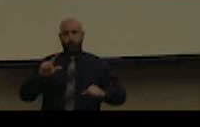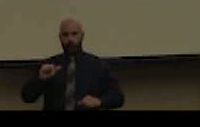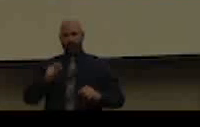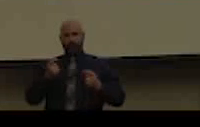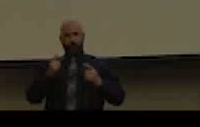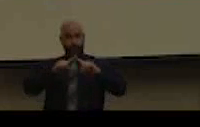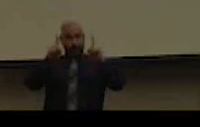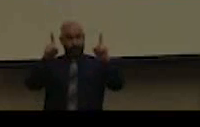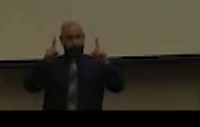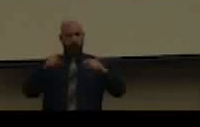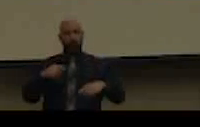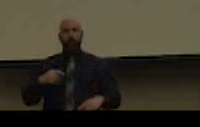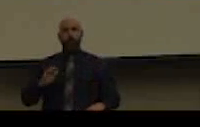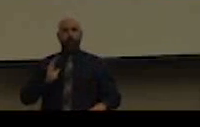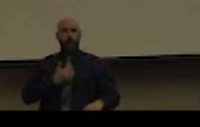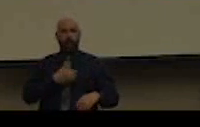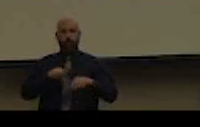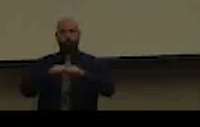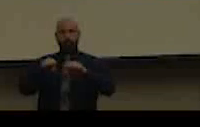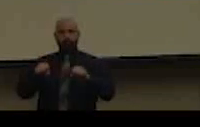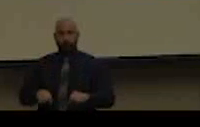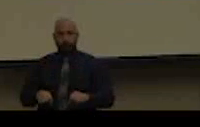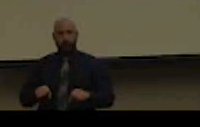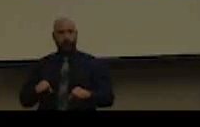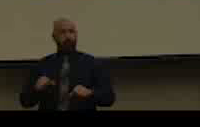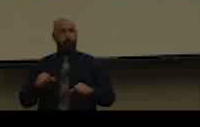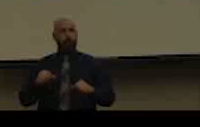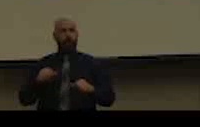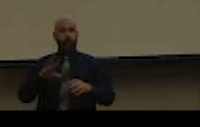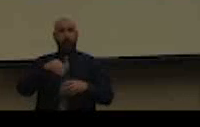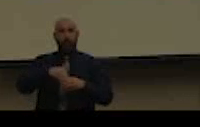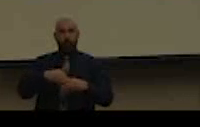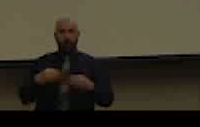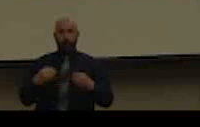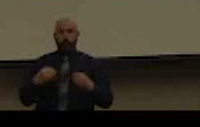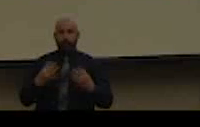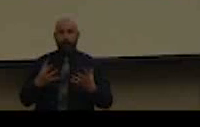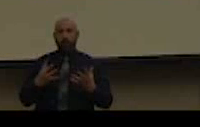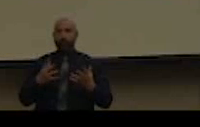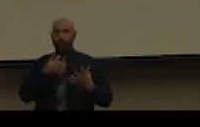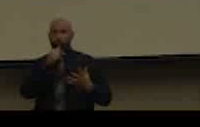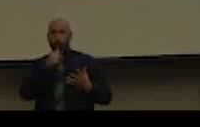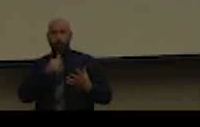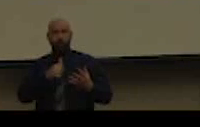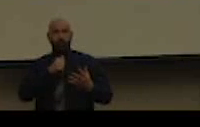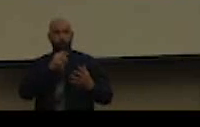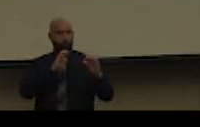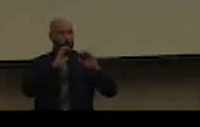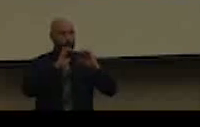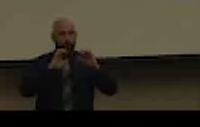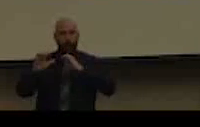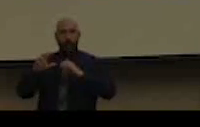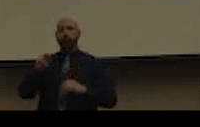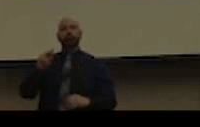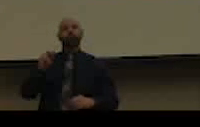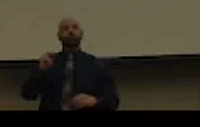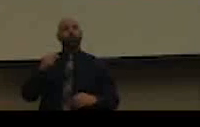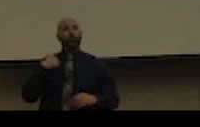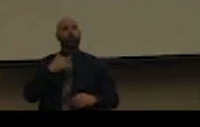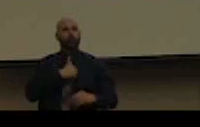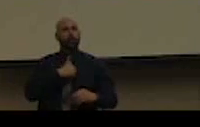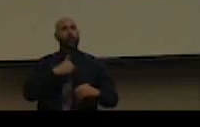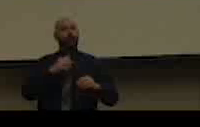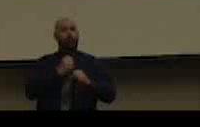system of a bunch of providers who don't talk to each other serving kids. We work very hard to make sure that in communities led